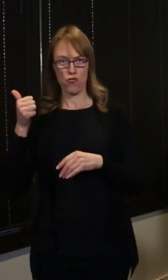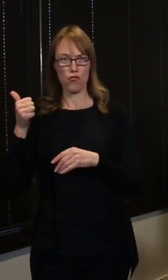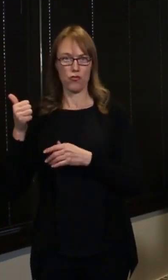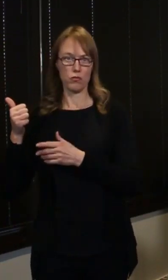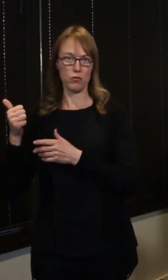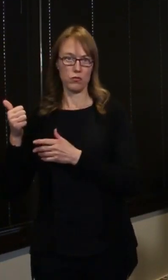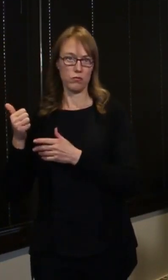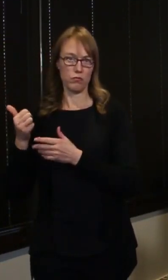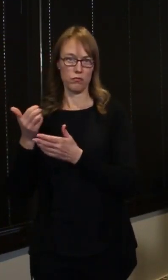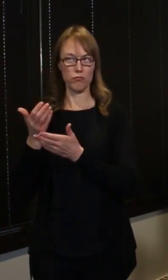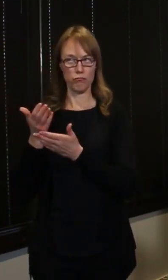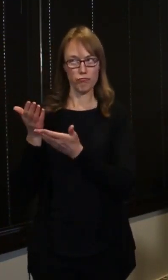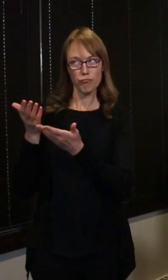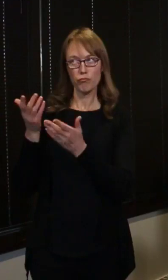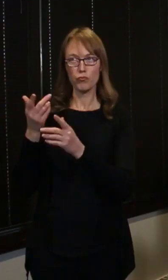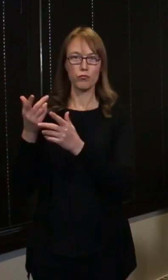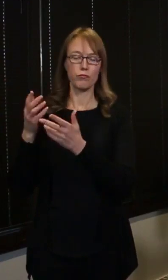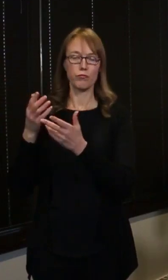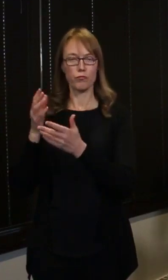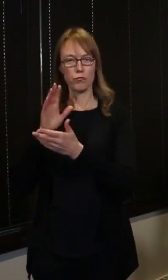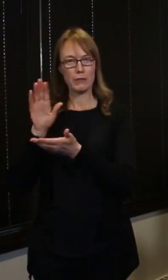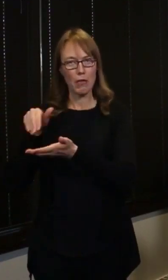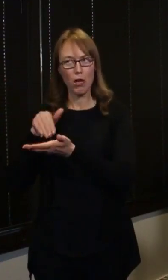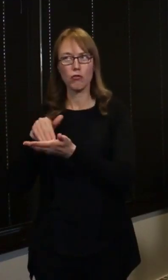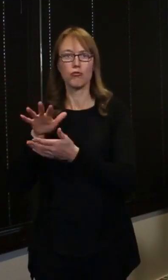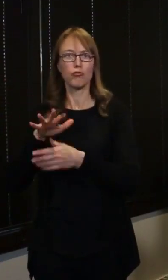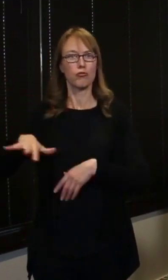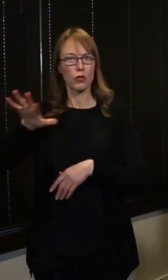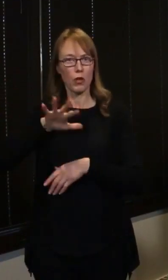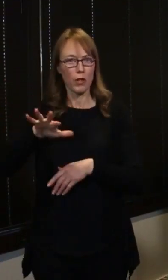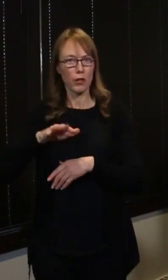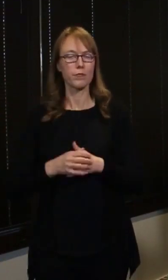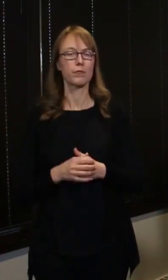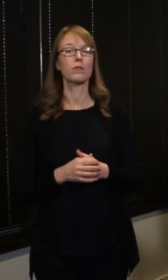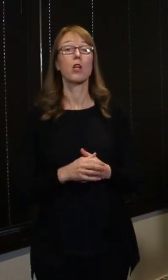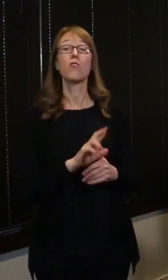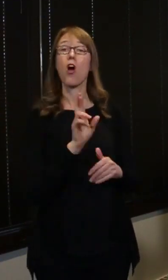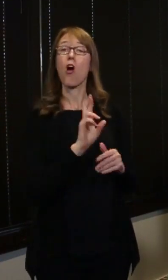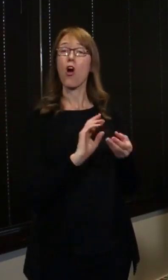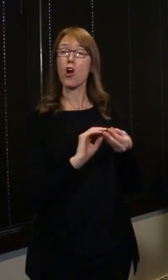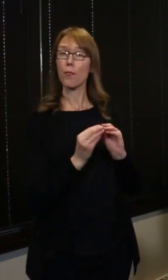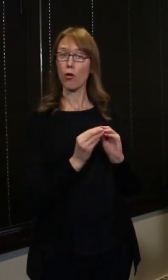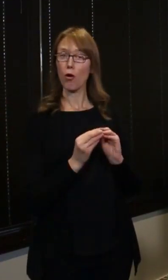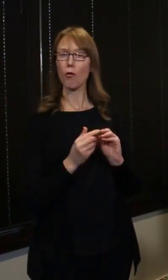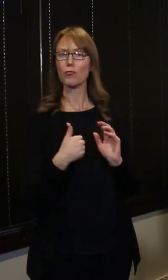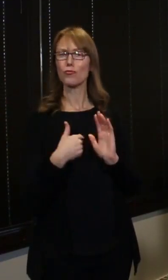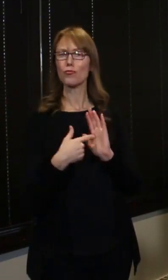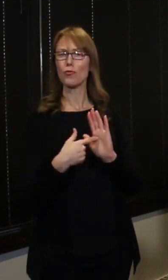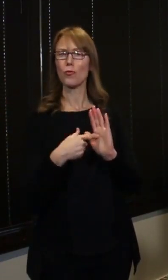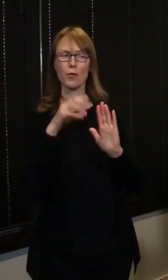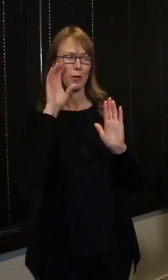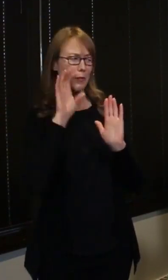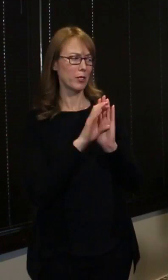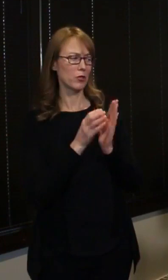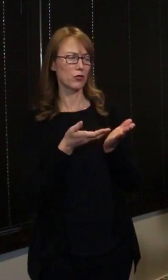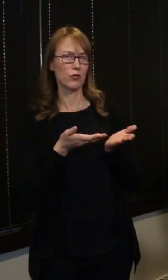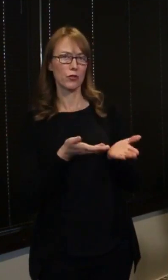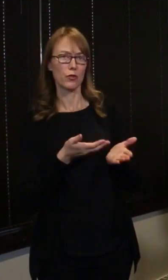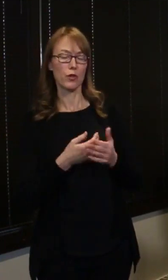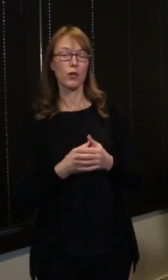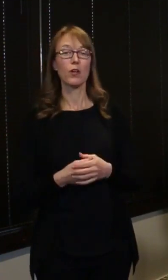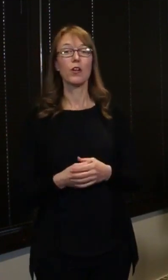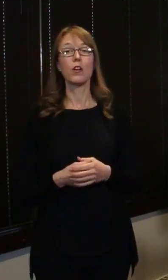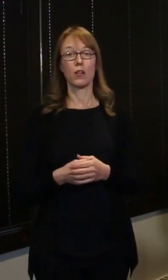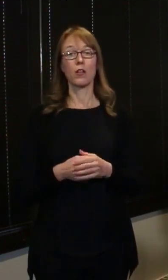news. And then the reproductive number that I was talking about earlier, a little bit easier to see this here graphically. We did